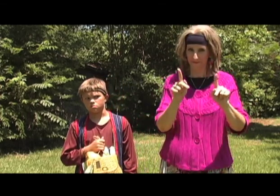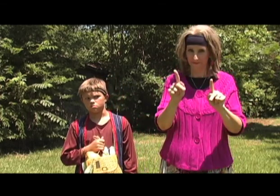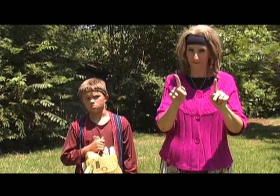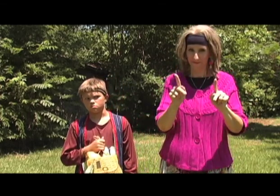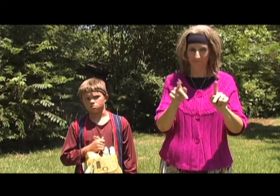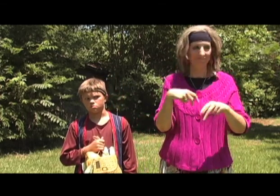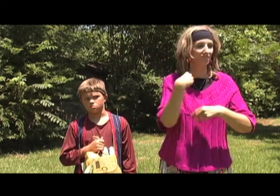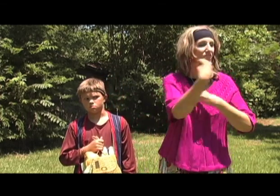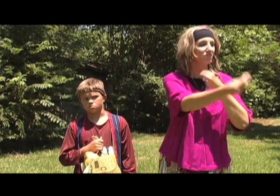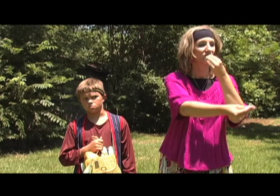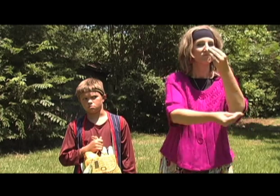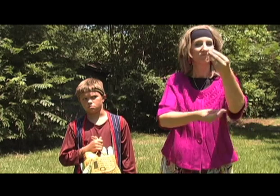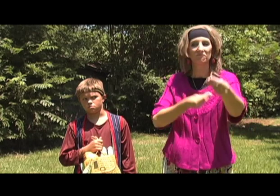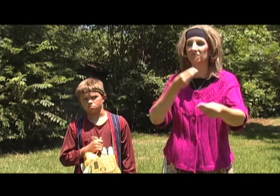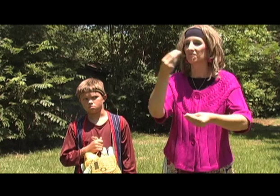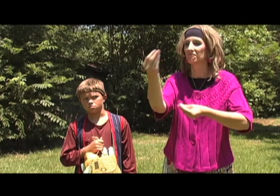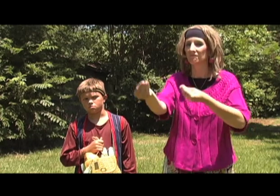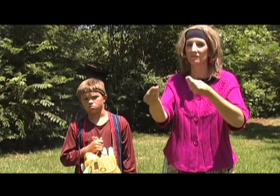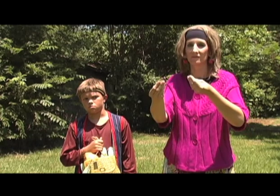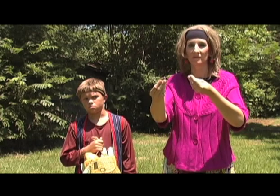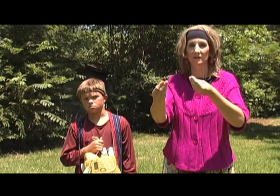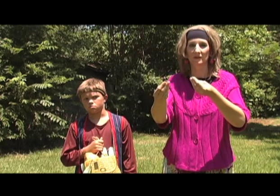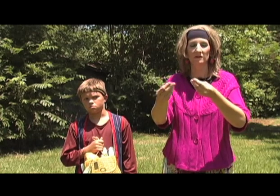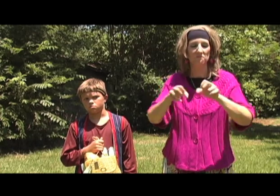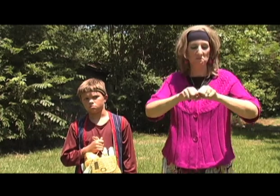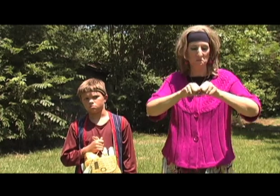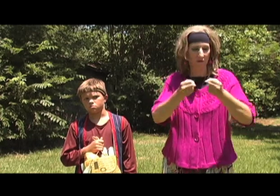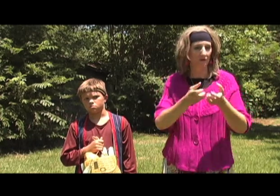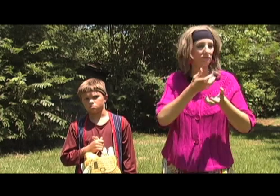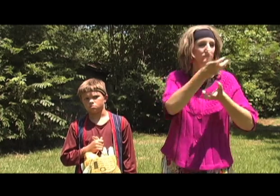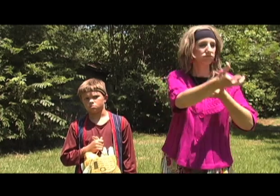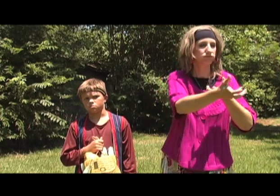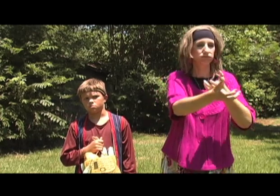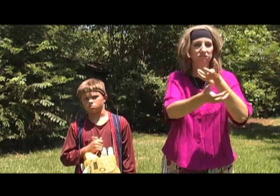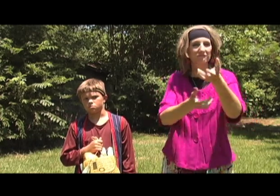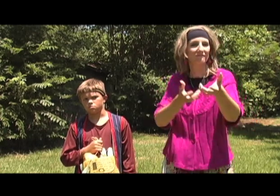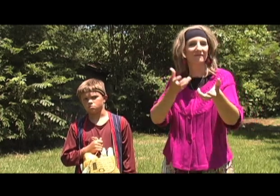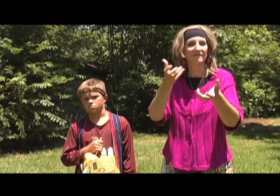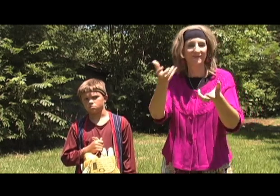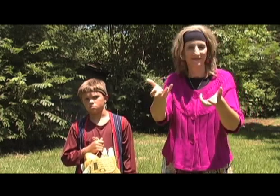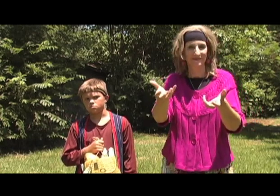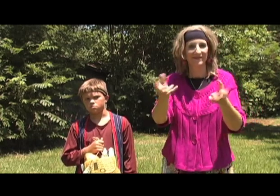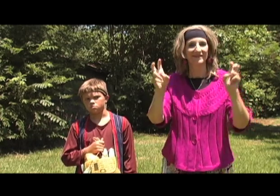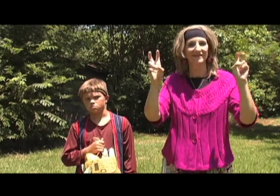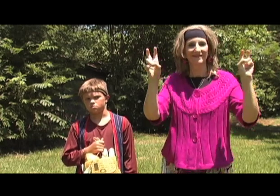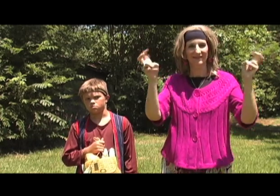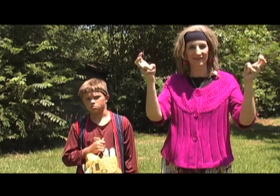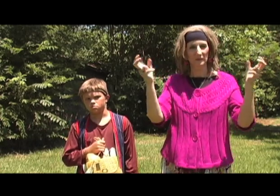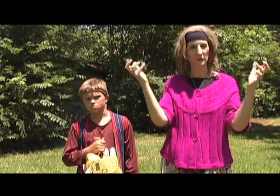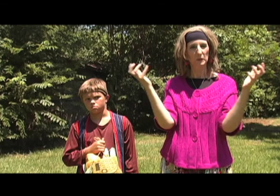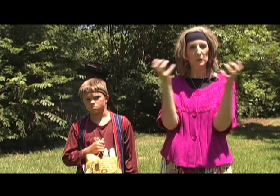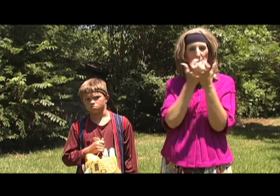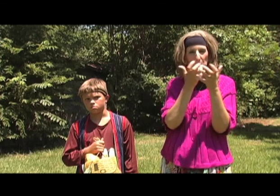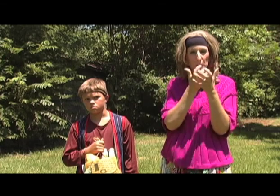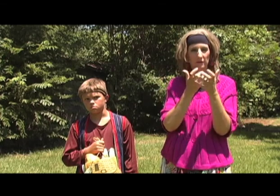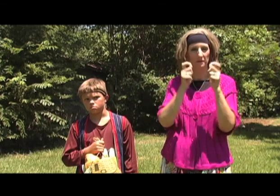to the multitudes. They gave and they gave and they gave, and they broke it more and more and more, and gave and gave and gave all the